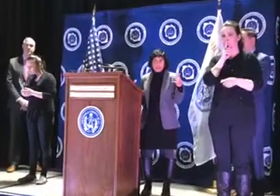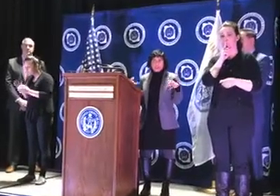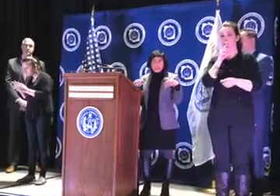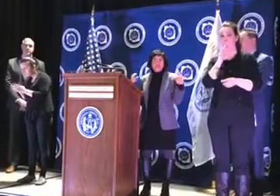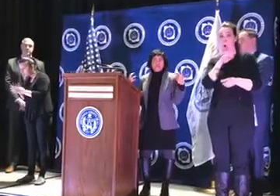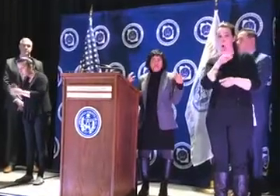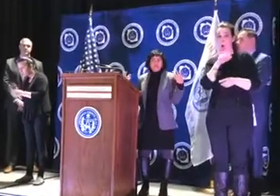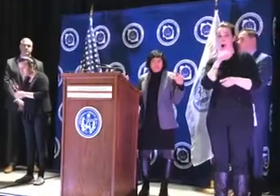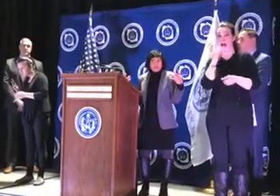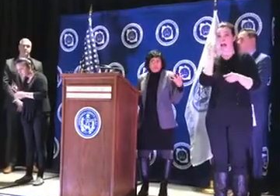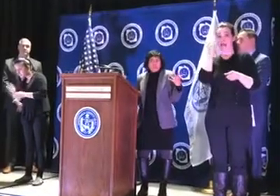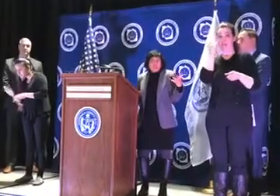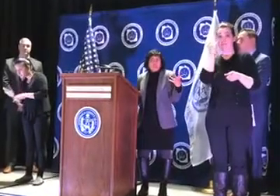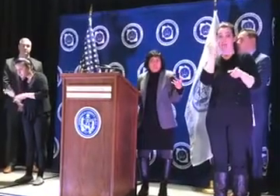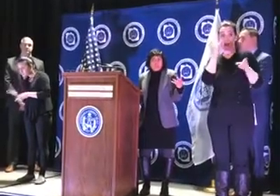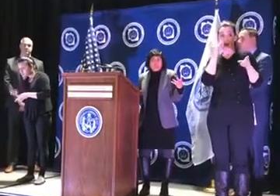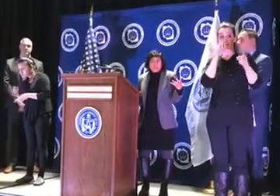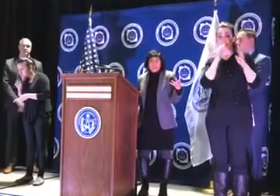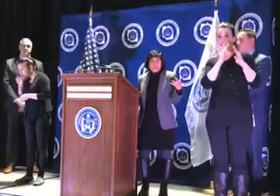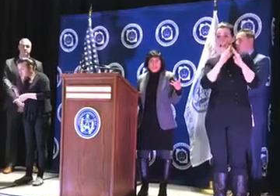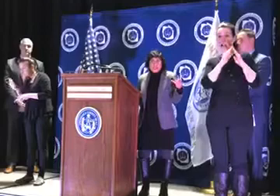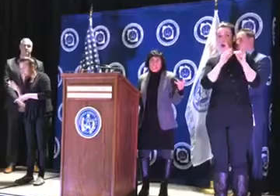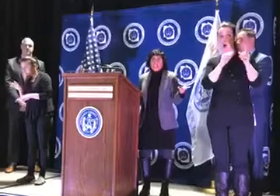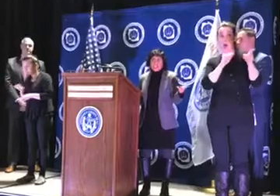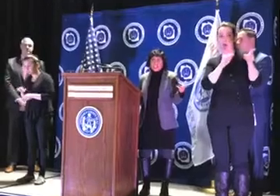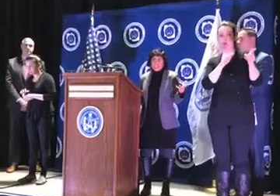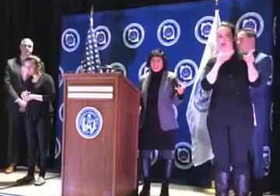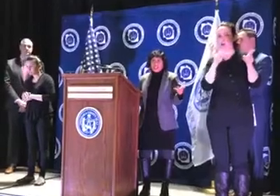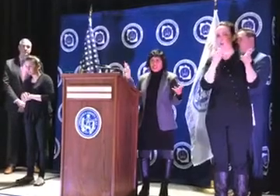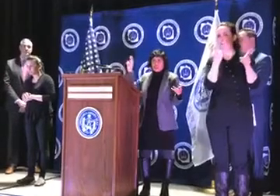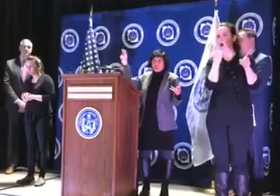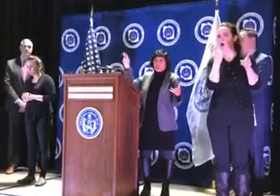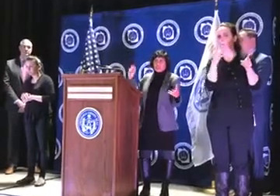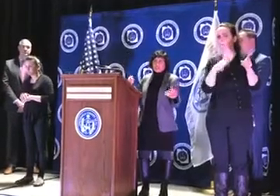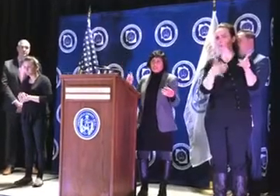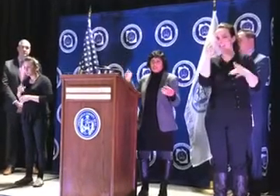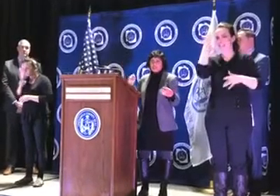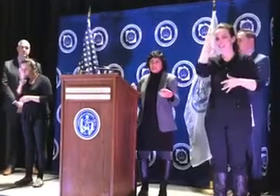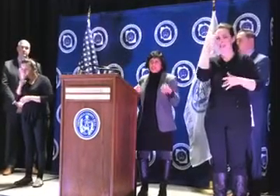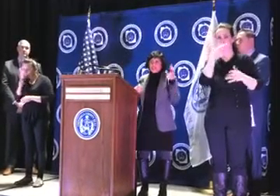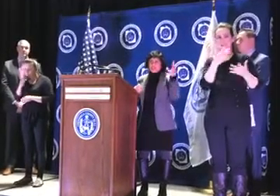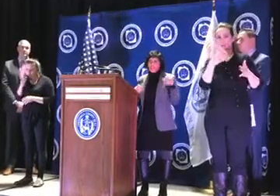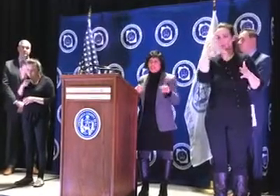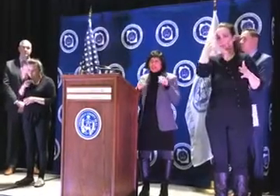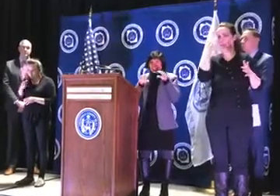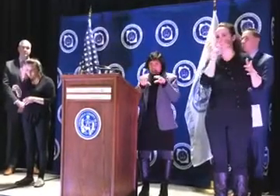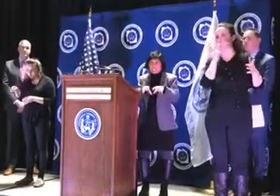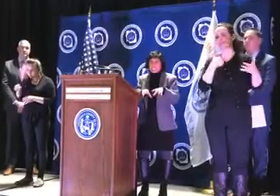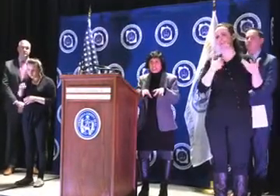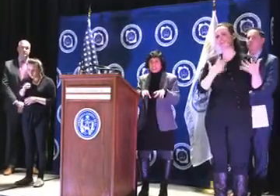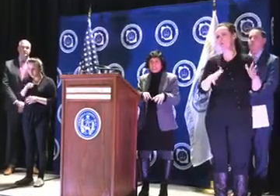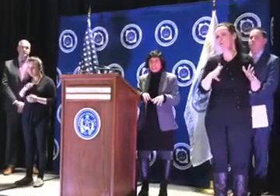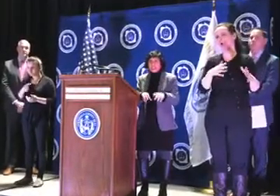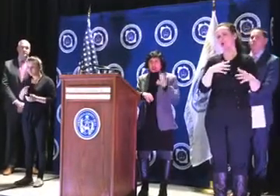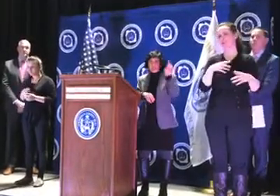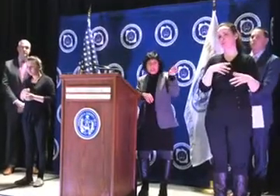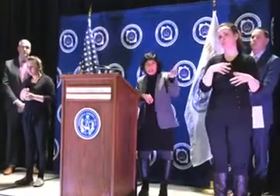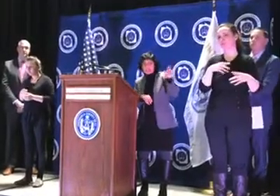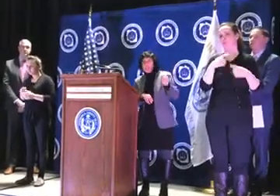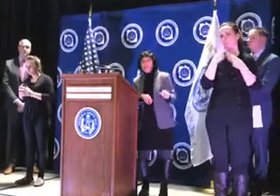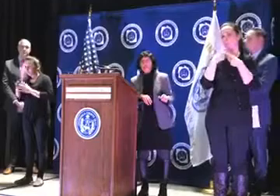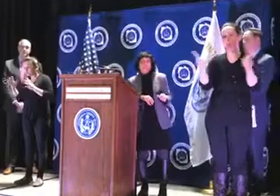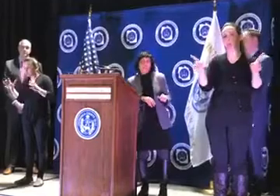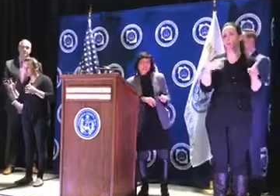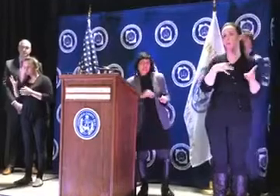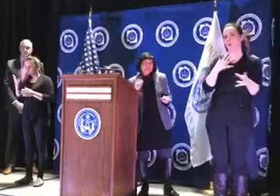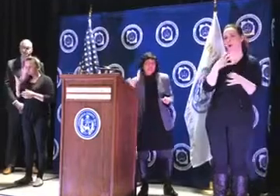number, then people need to think about, it's here. It's not over there in Westchester, it's not here, it's here. So we